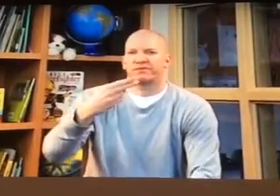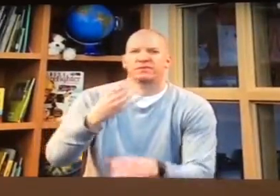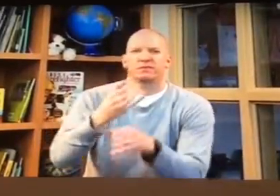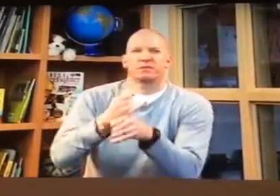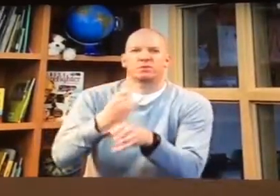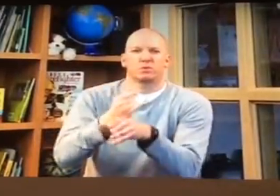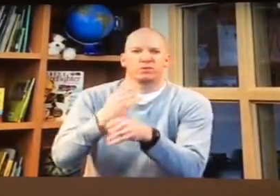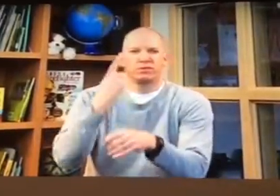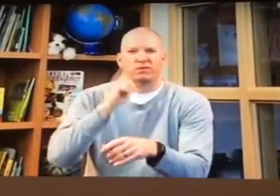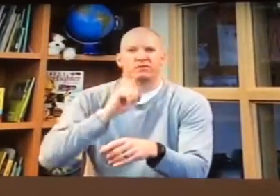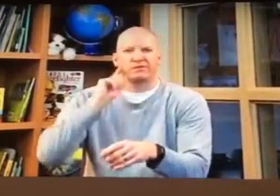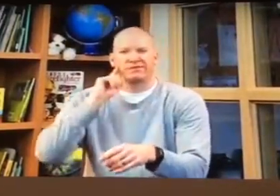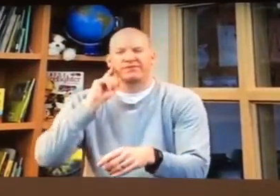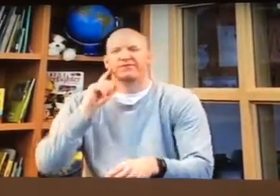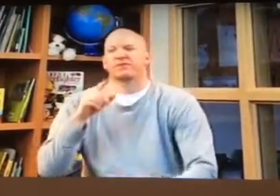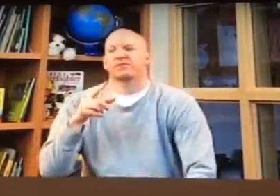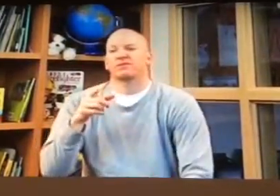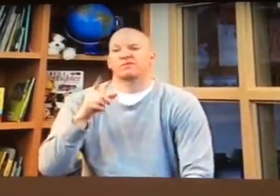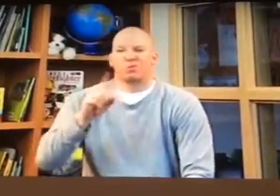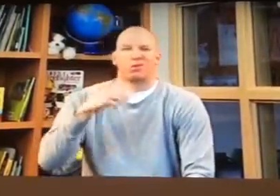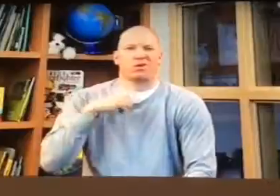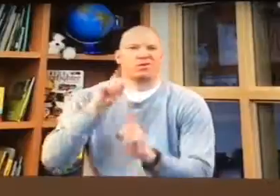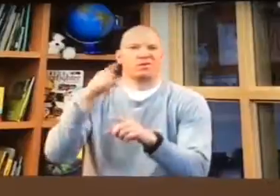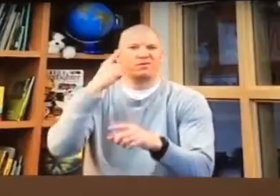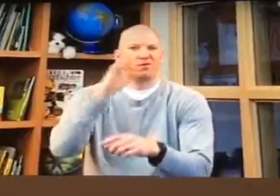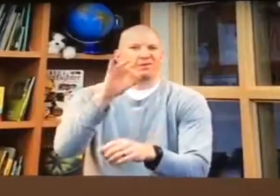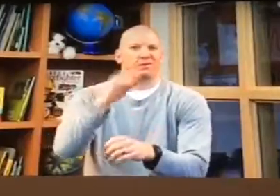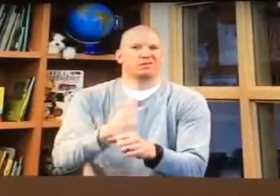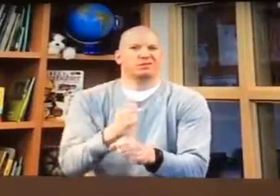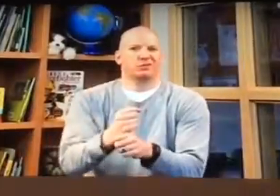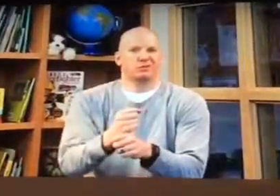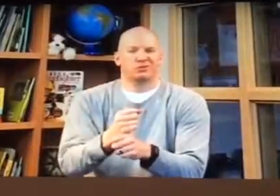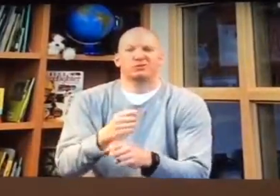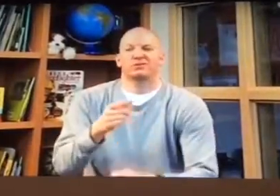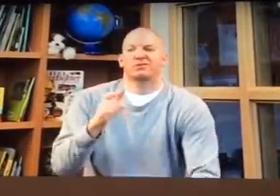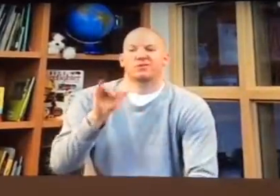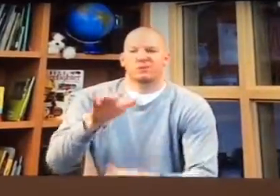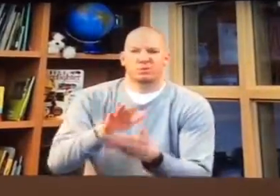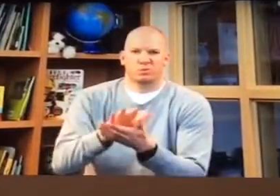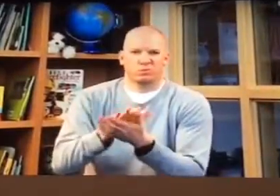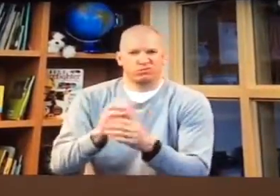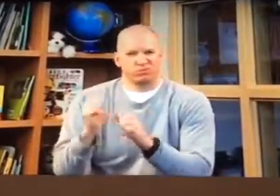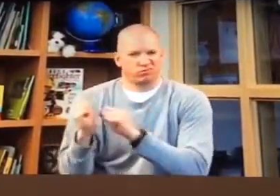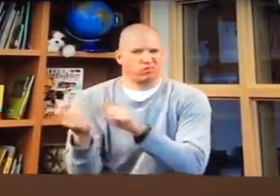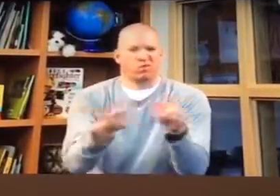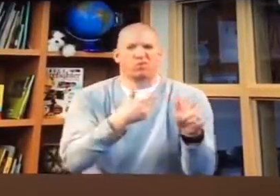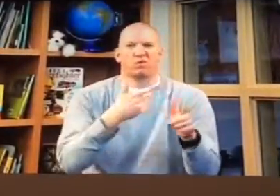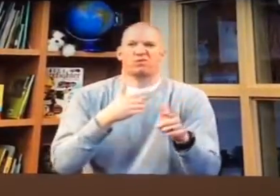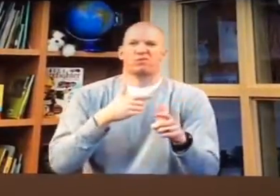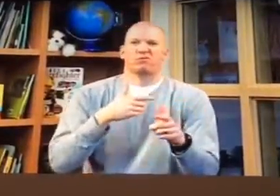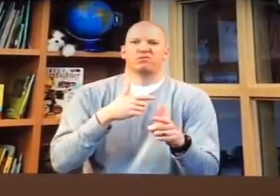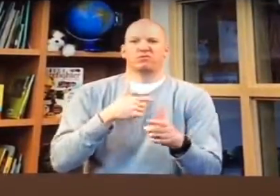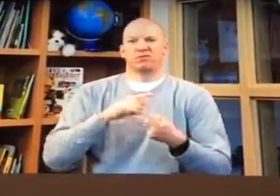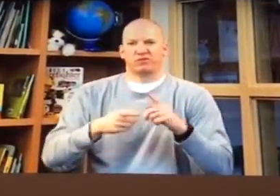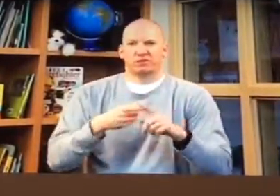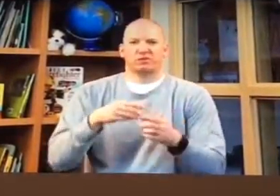called St. Joseph Institute for the Deaf. And I was at that